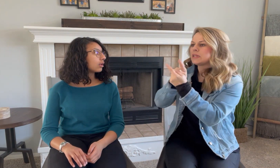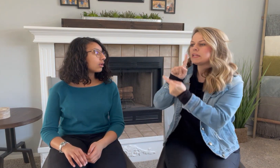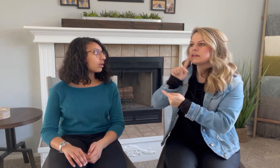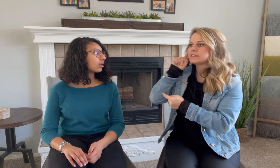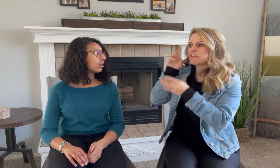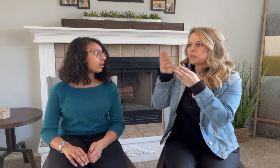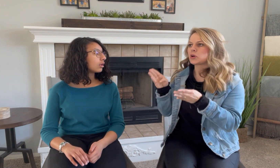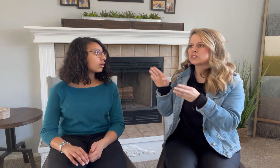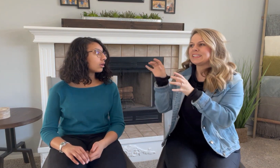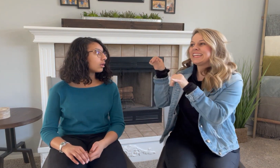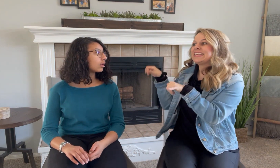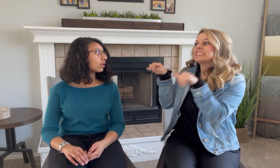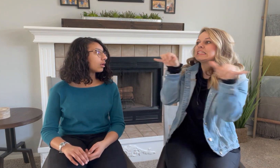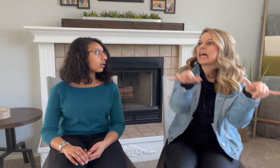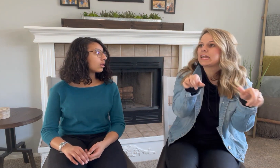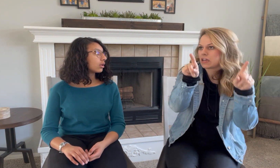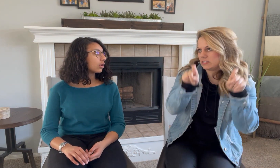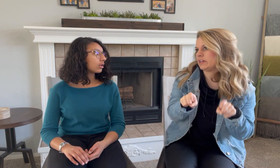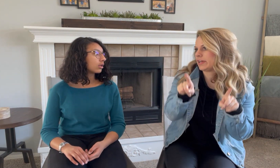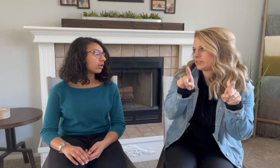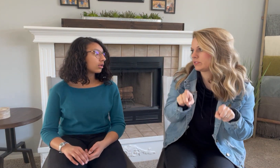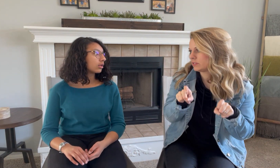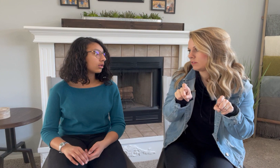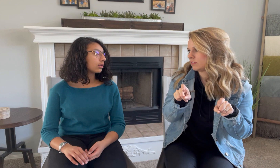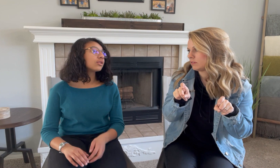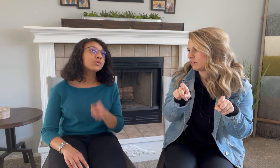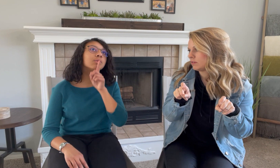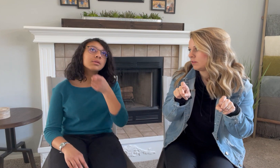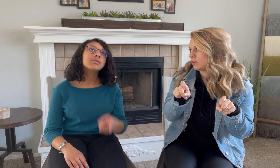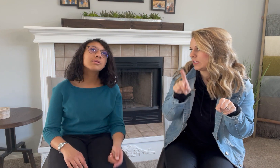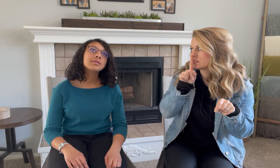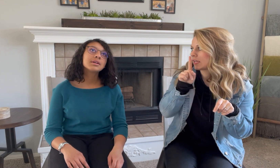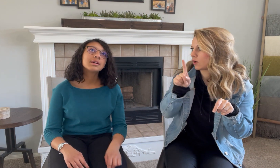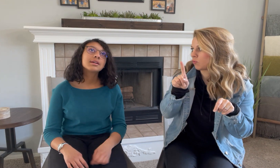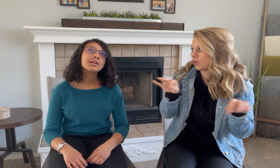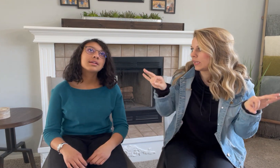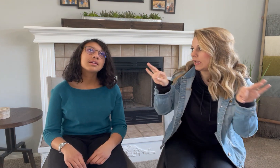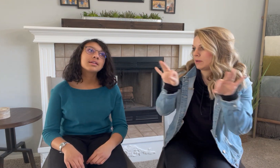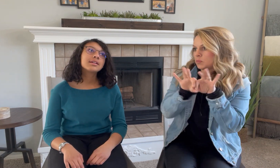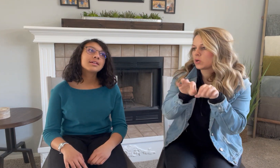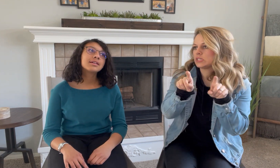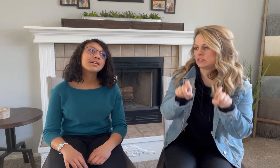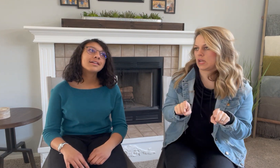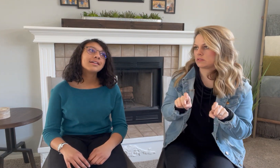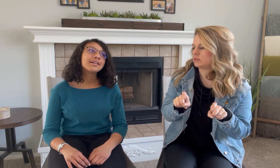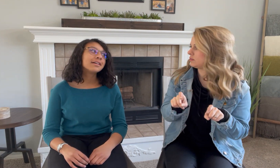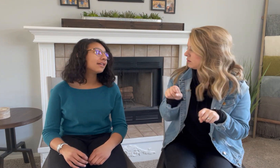Meeting a deaf person is like a test. It's like a really important test.